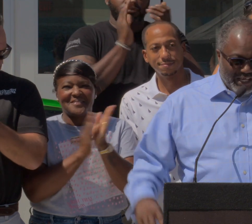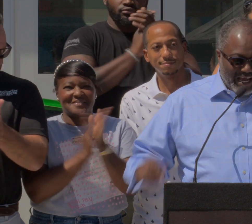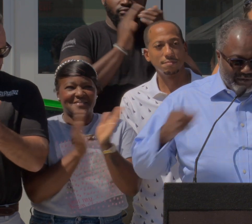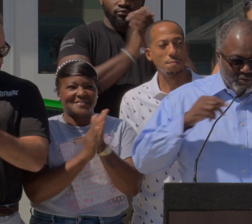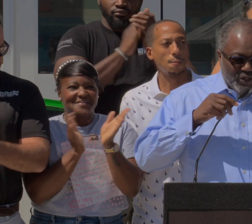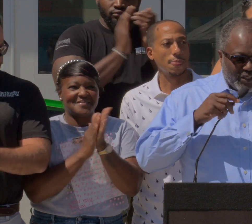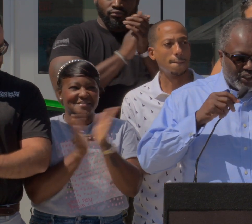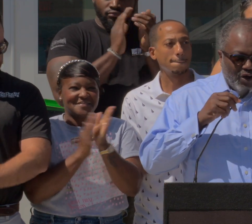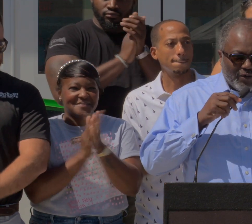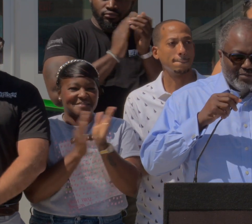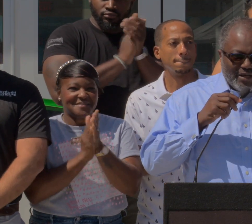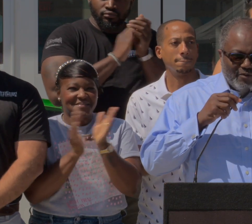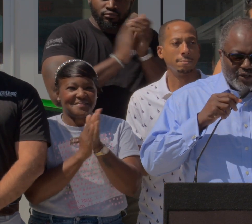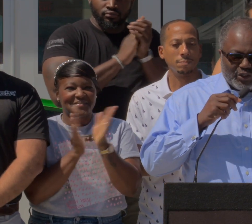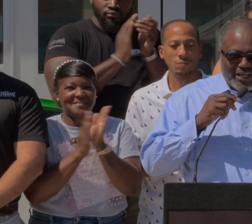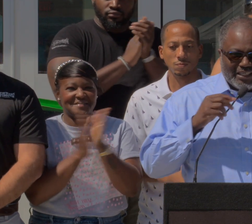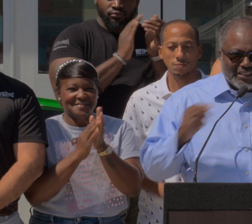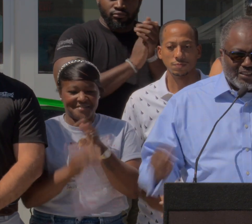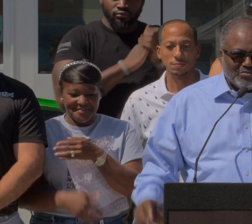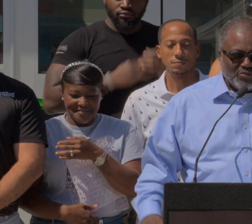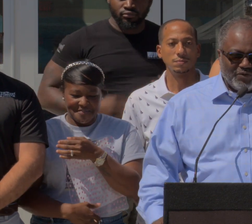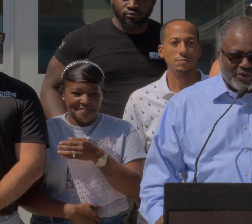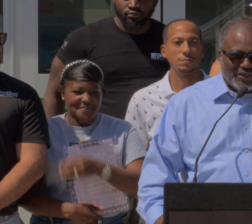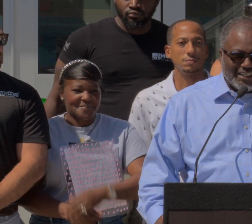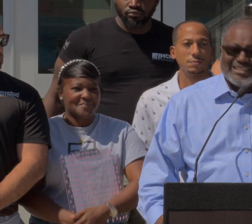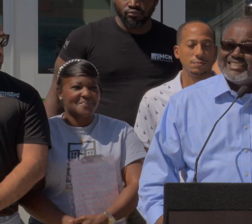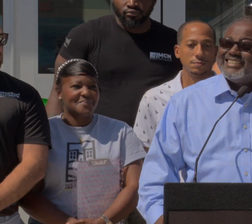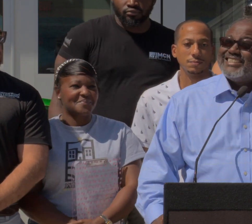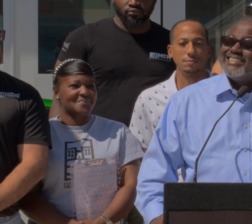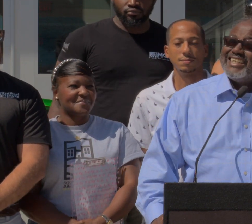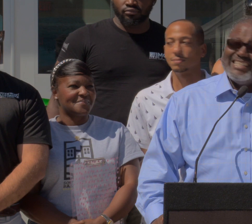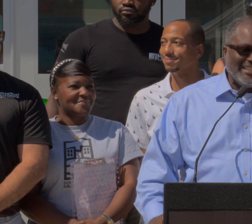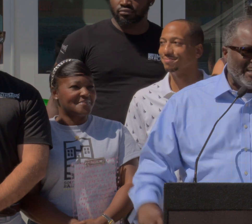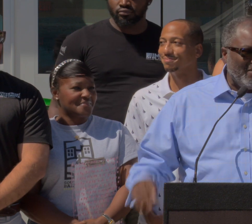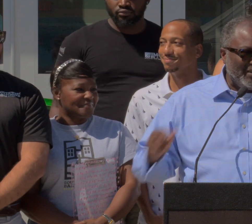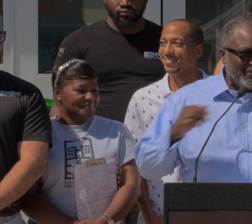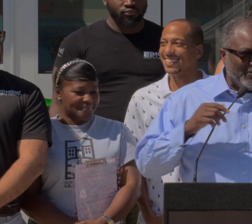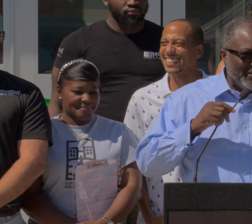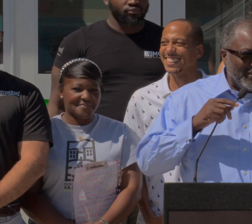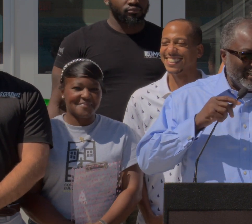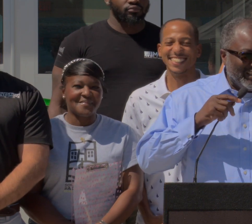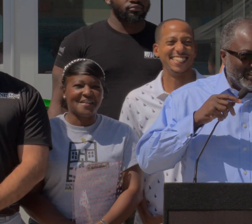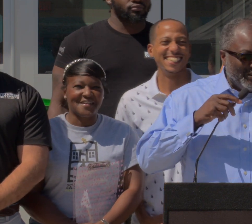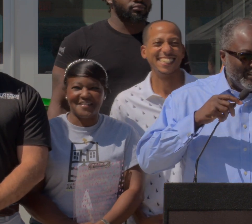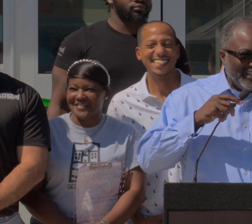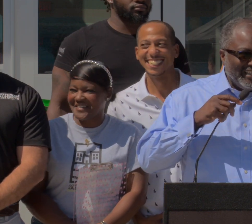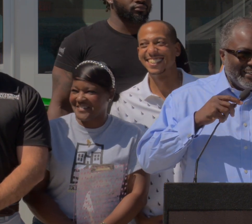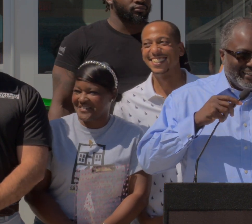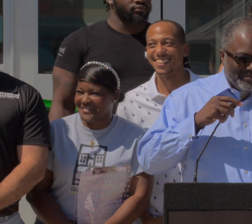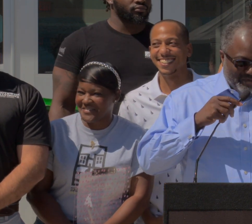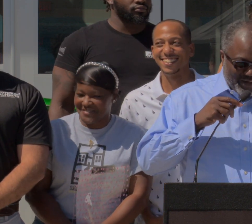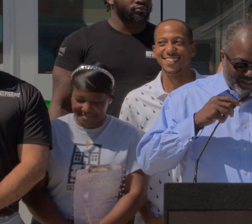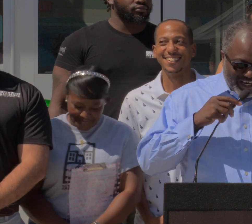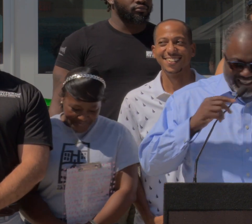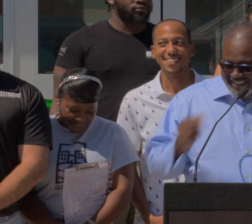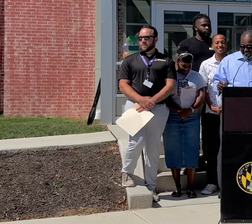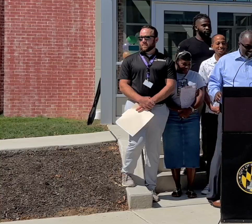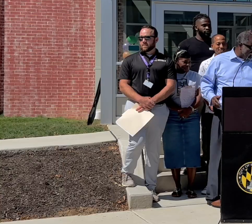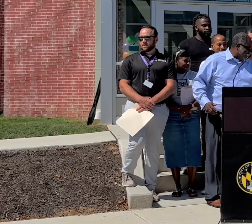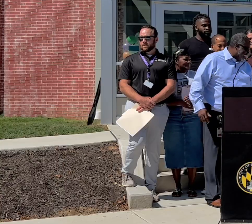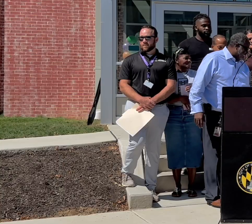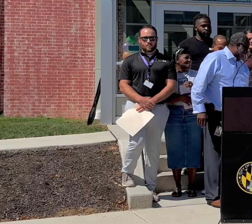So with that, we're going to start with the mayor. We're going to try to move through this. The sun is not our best friend right now. So Mayor